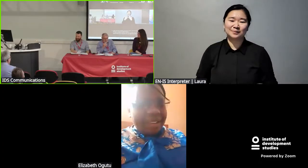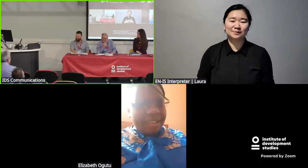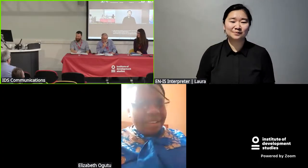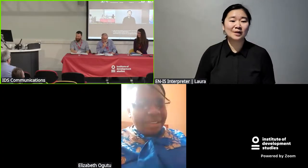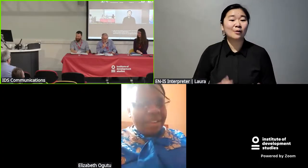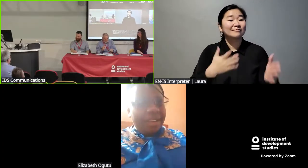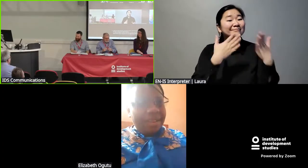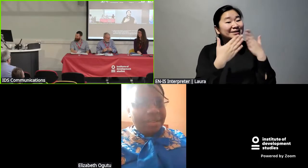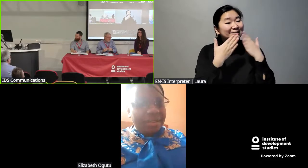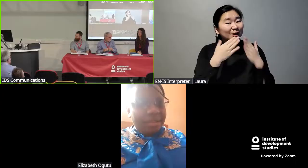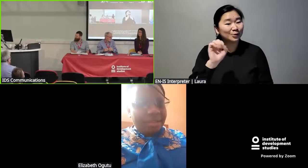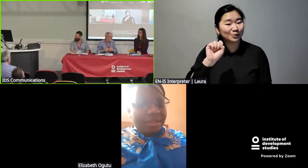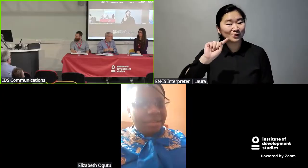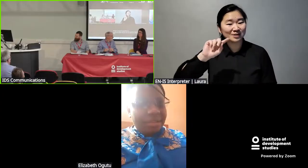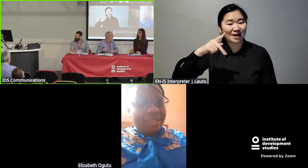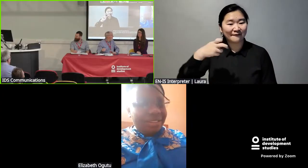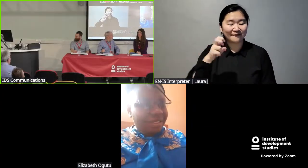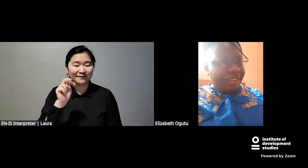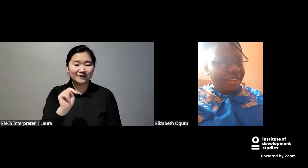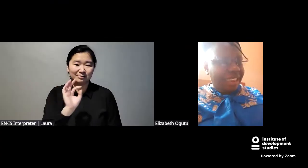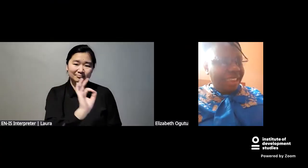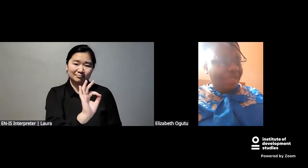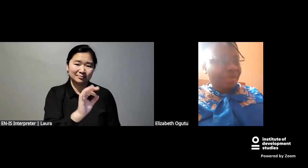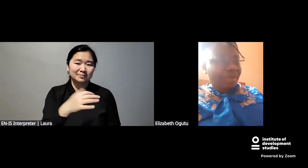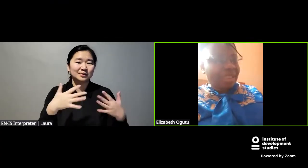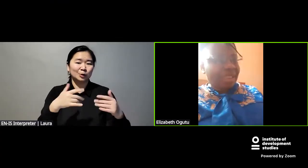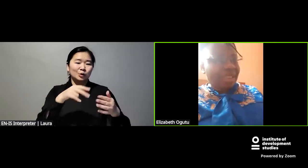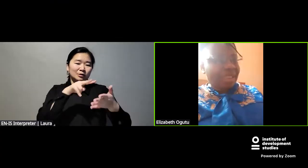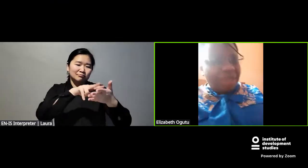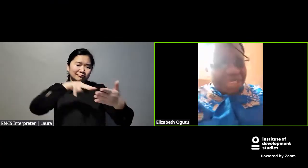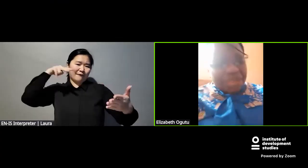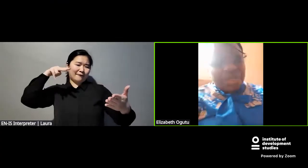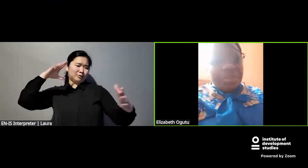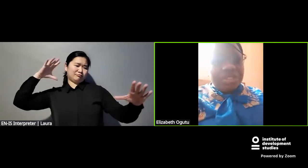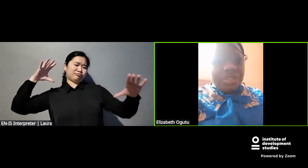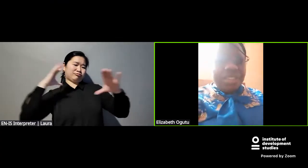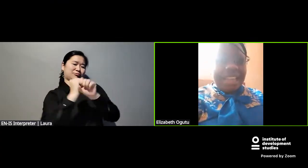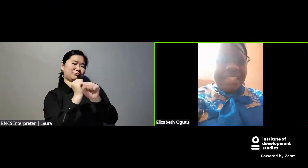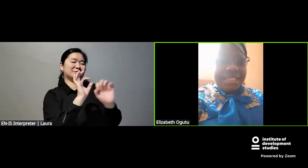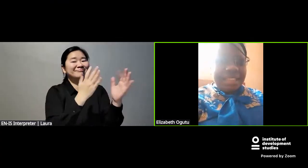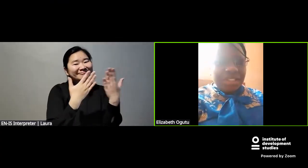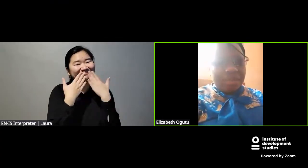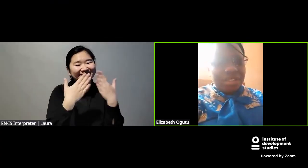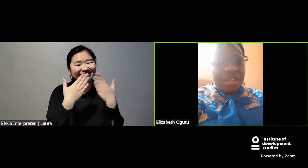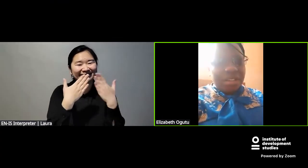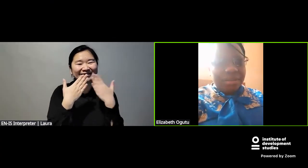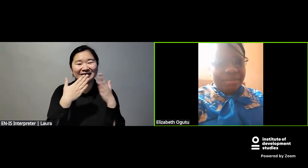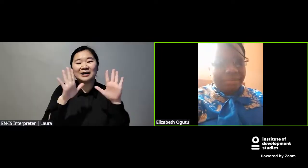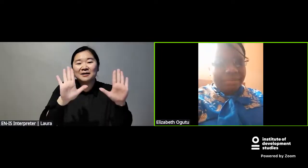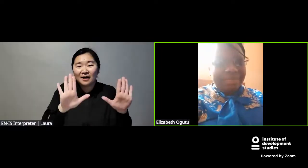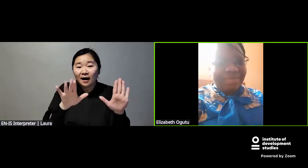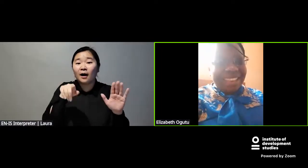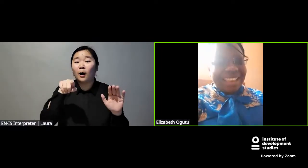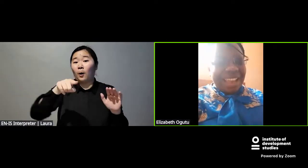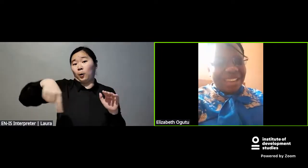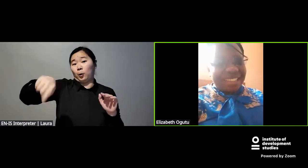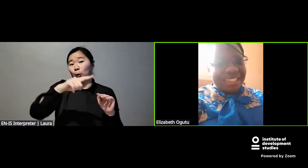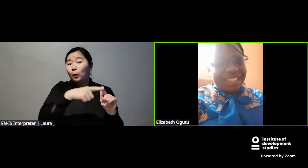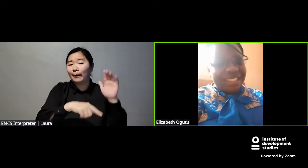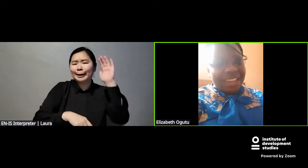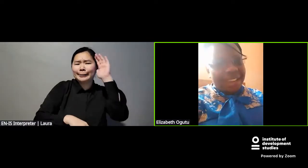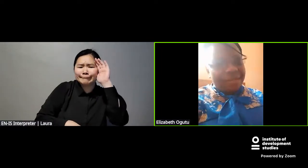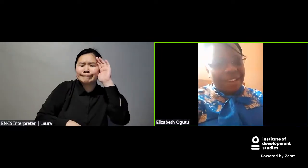We can hear you well. Okay. I'm Elizabeth Ogutu, just as you have been told, a